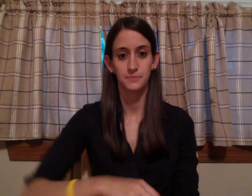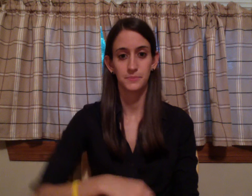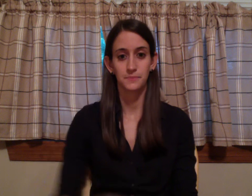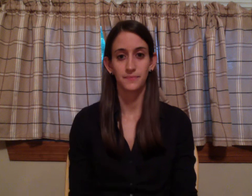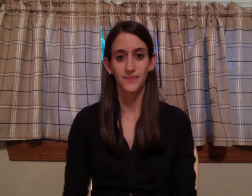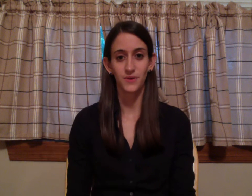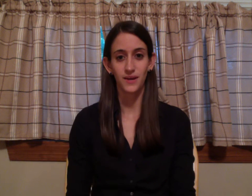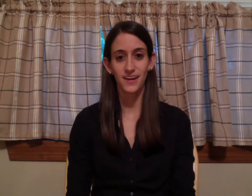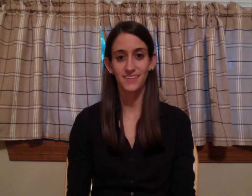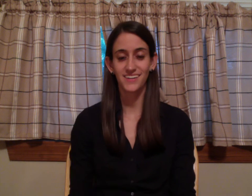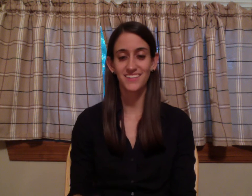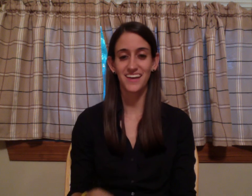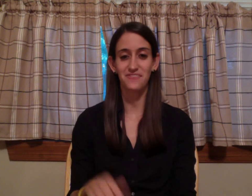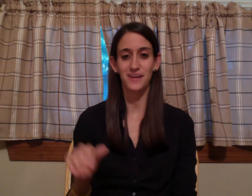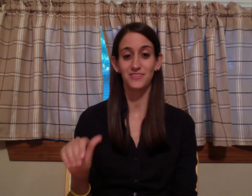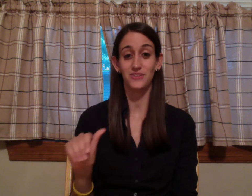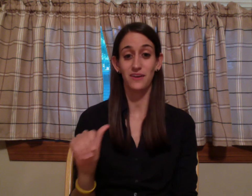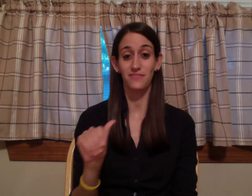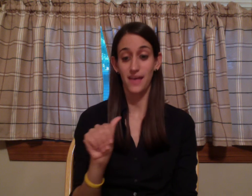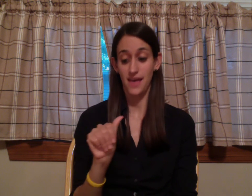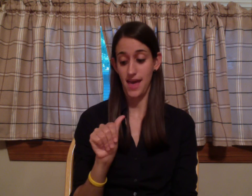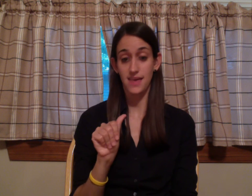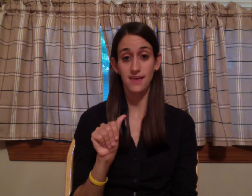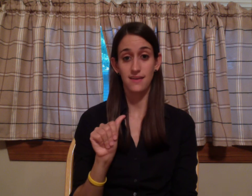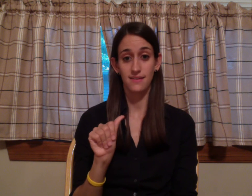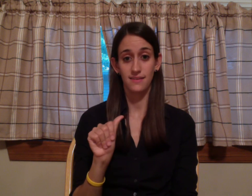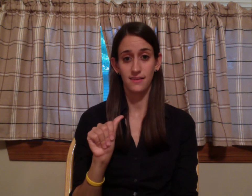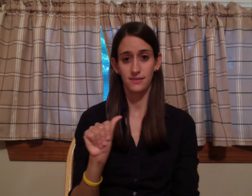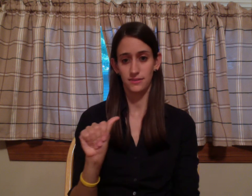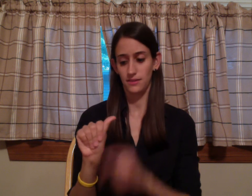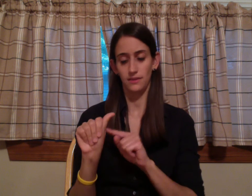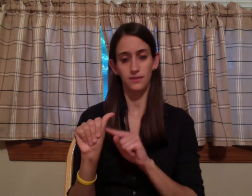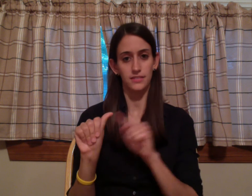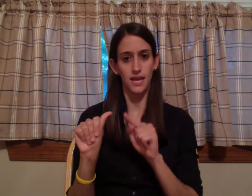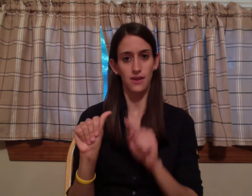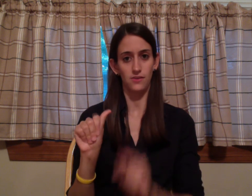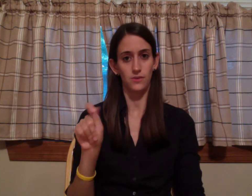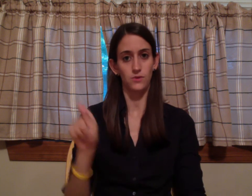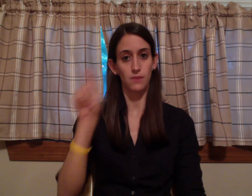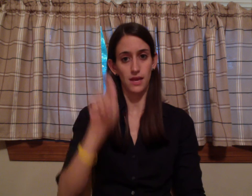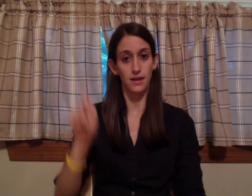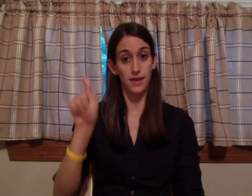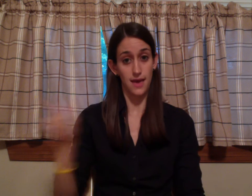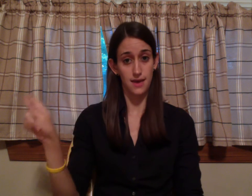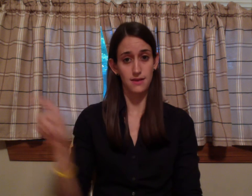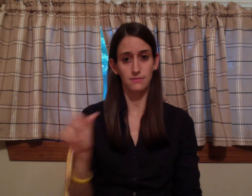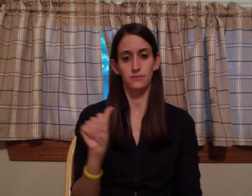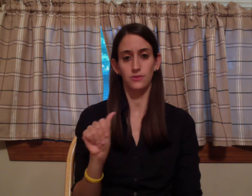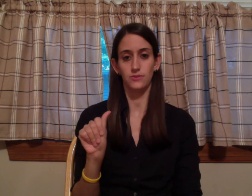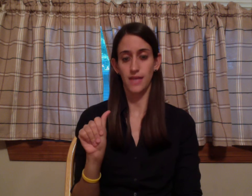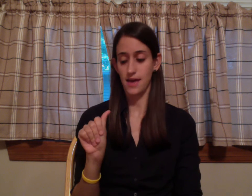Okay, letters of the alphabet. So you have A, see like the tail, like when you make an A, so there's A,